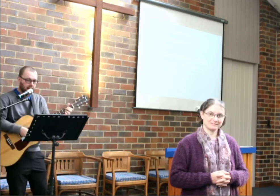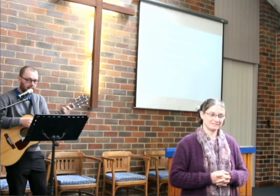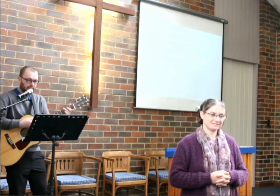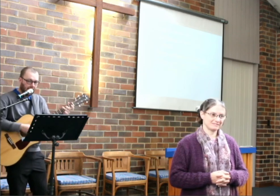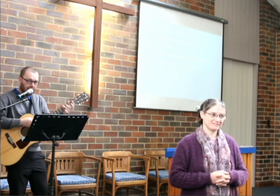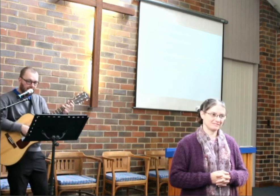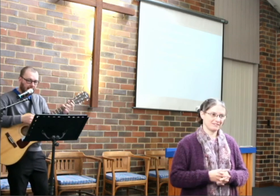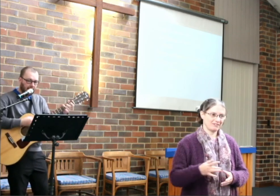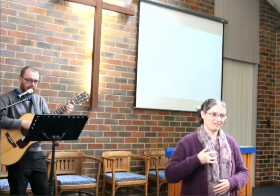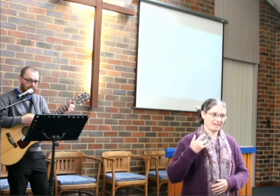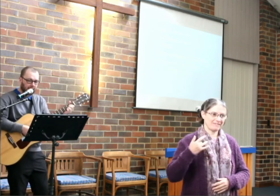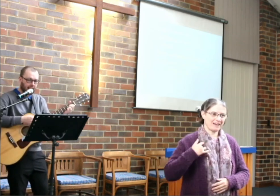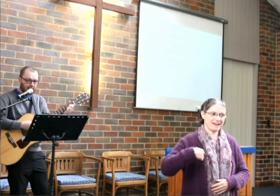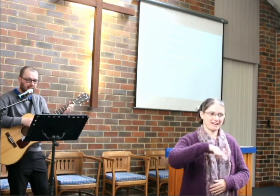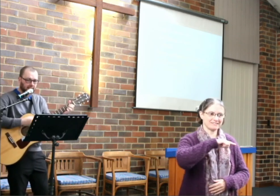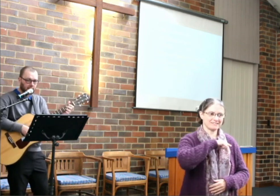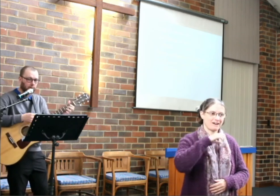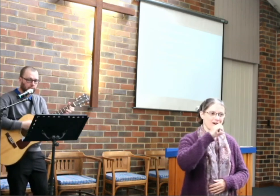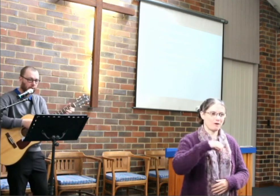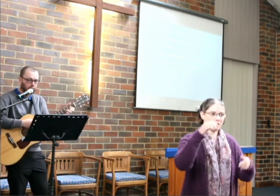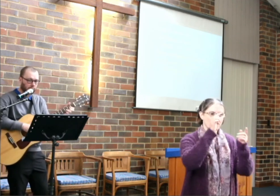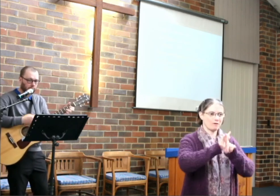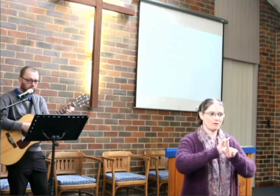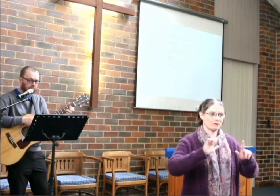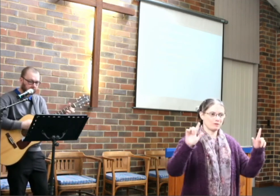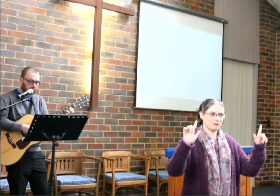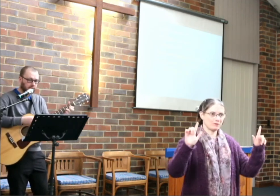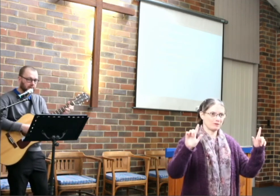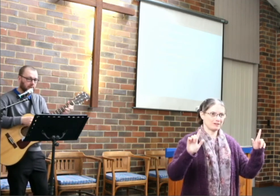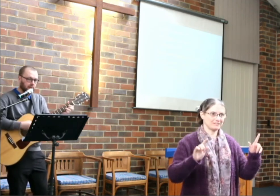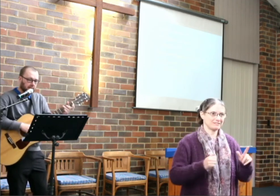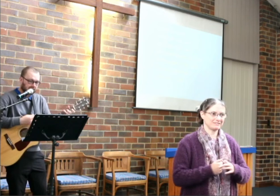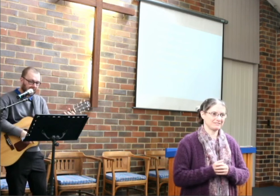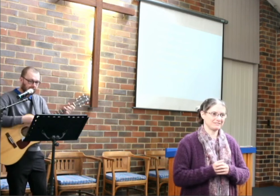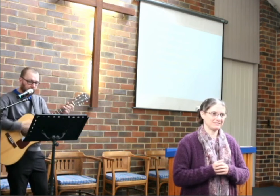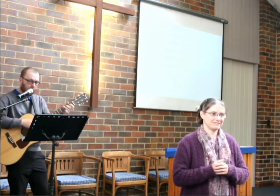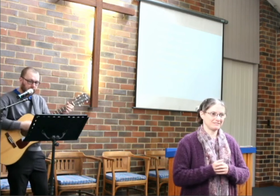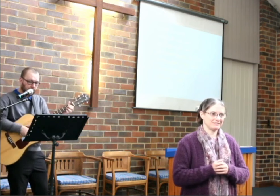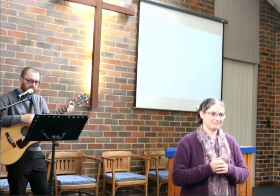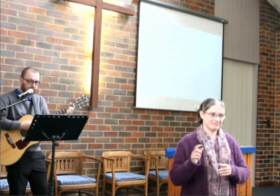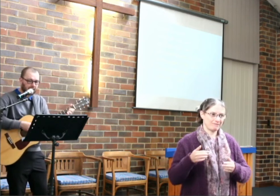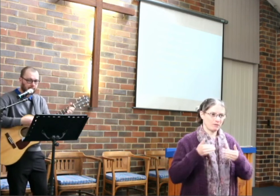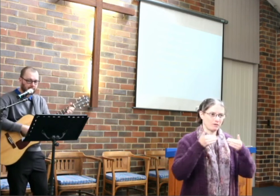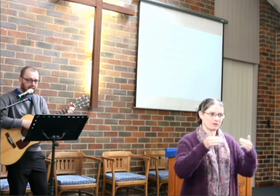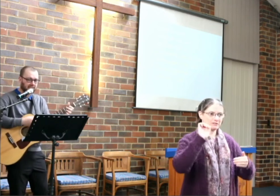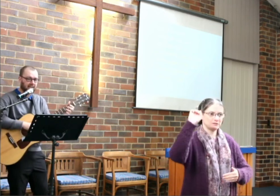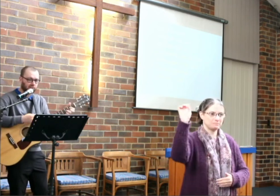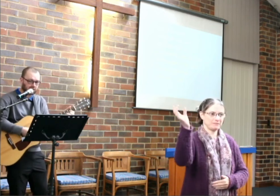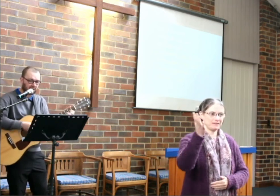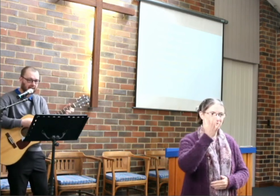prayer. Revive us, O Lord. Send forth your